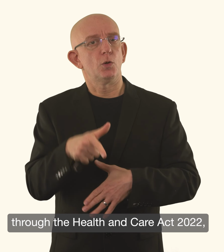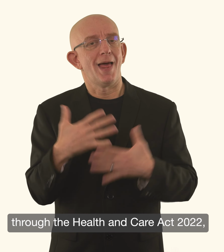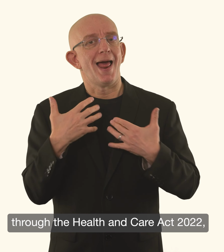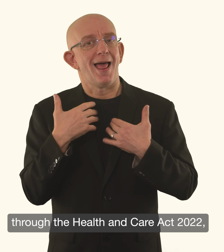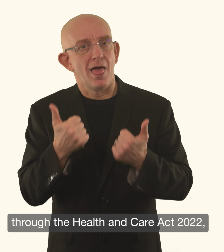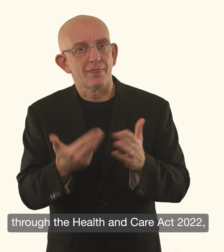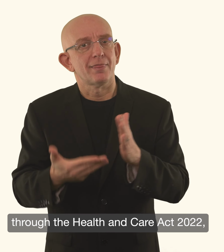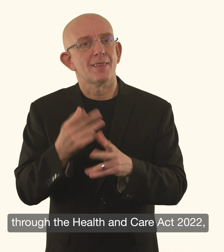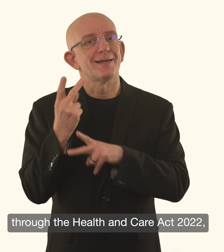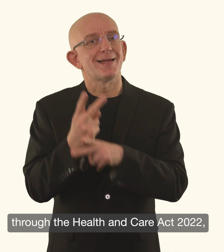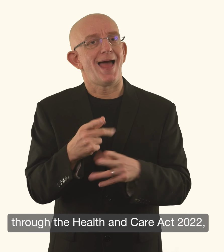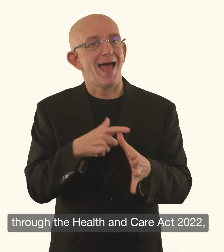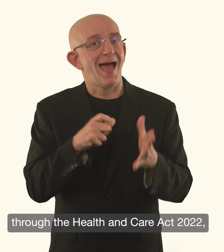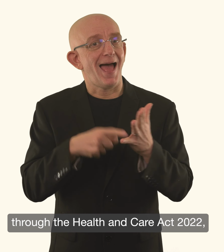4. the Health and Care Act 2022.